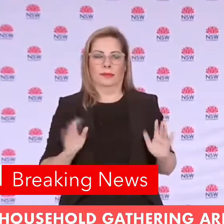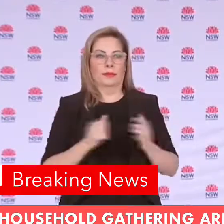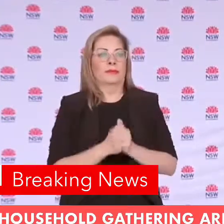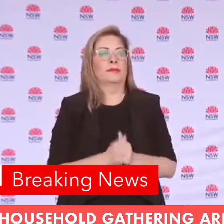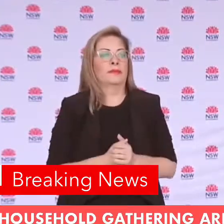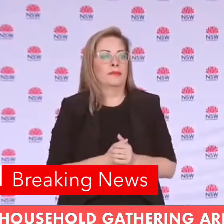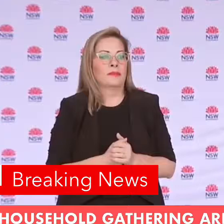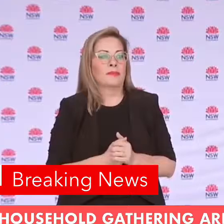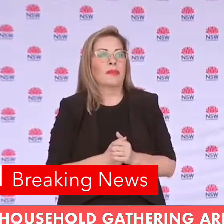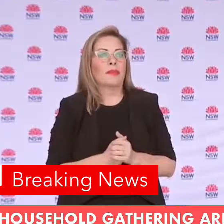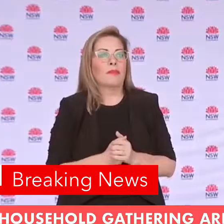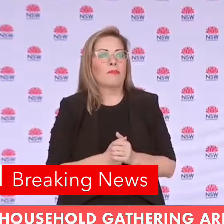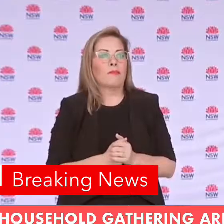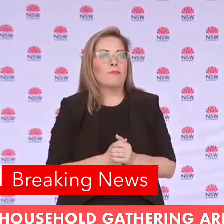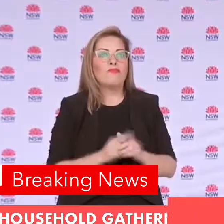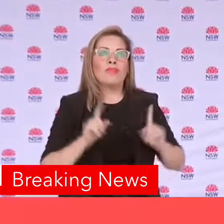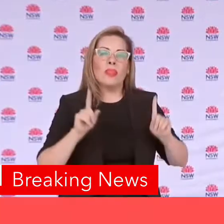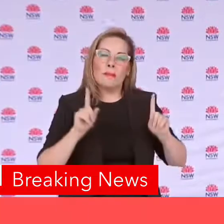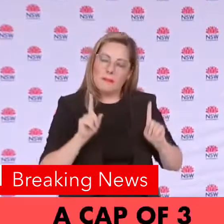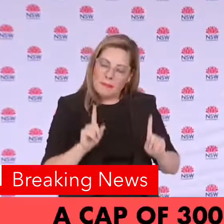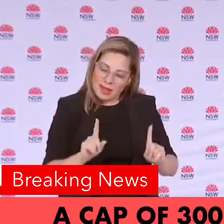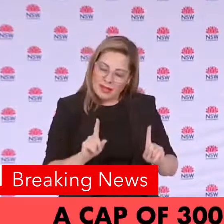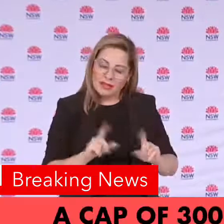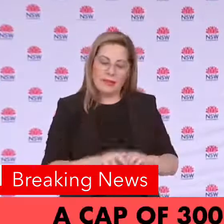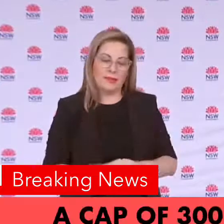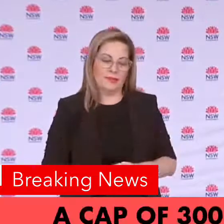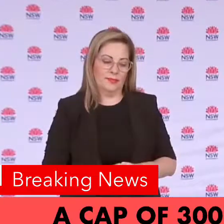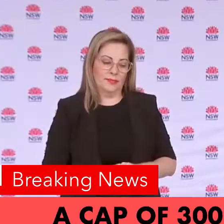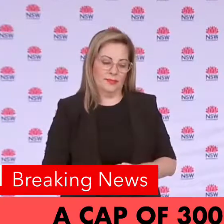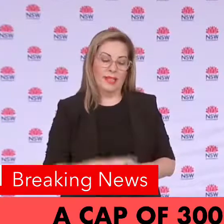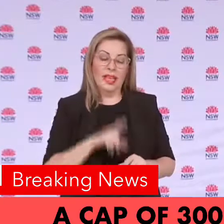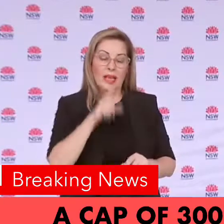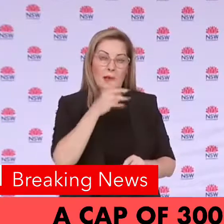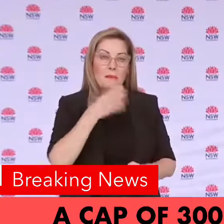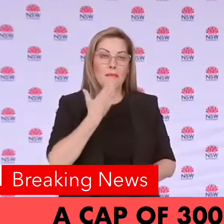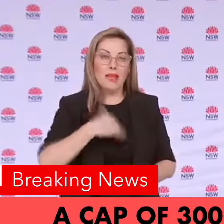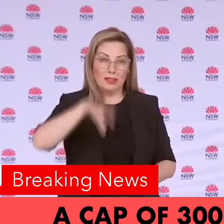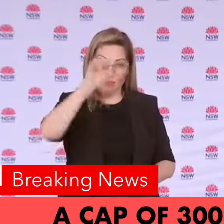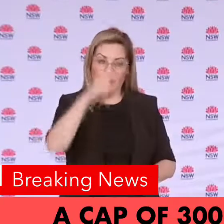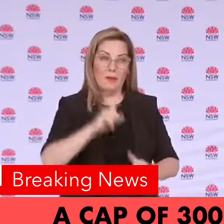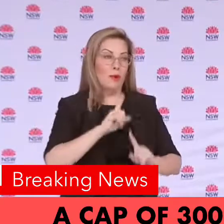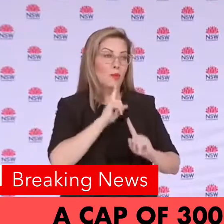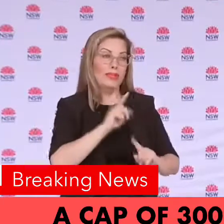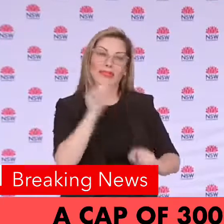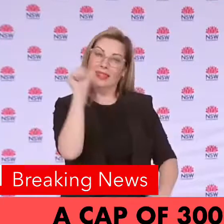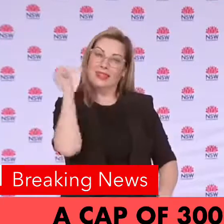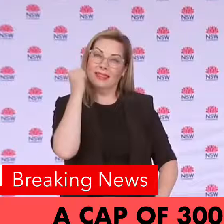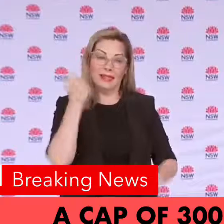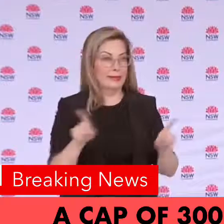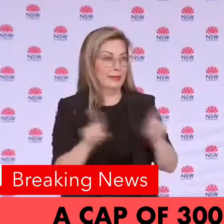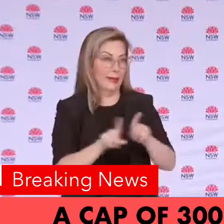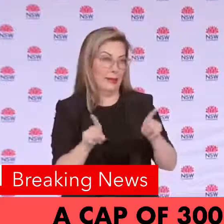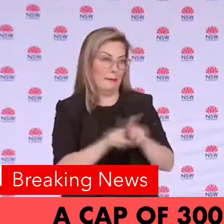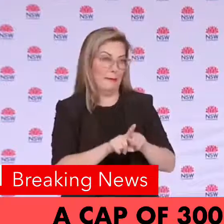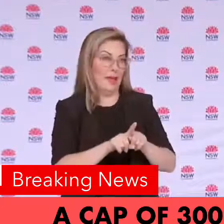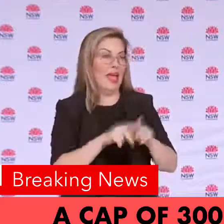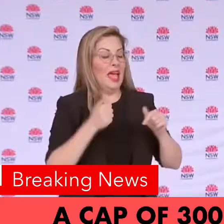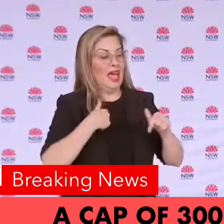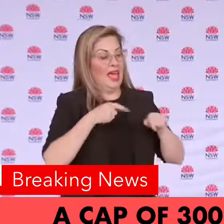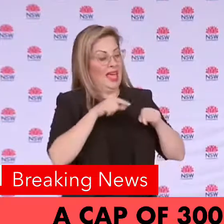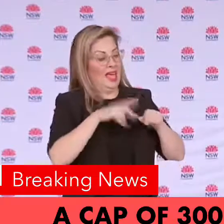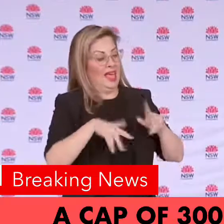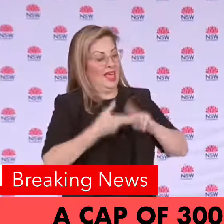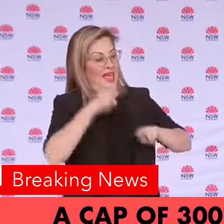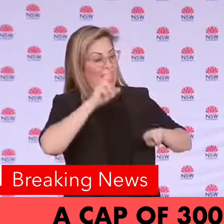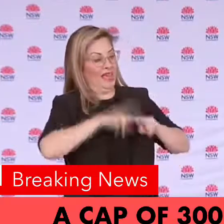that it's apparent to us, as we said yesterday, if you left the Northern Beaches from the 10th of December and you are in a